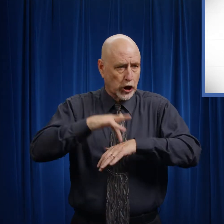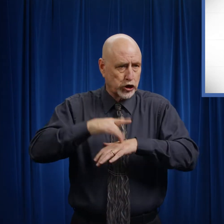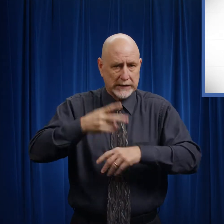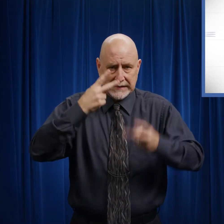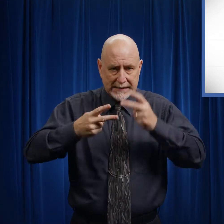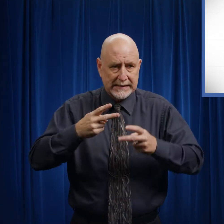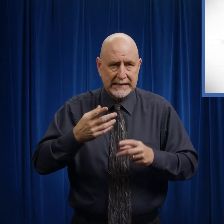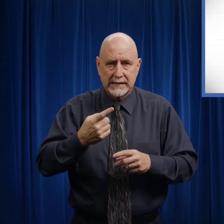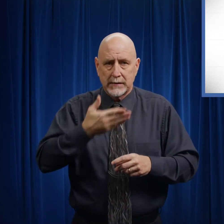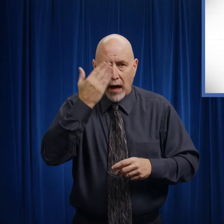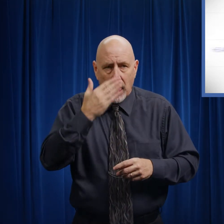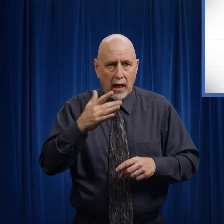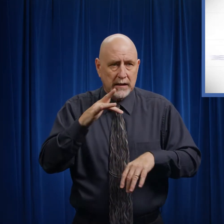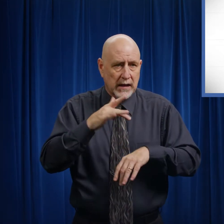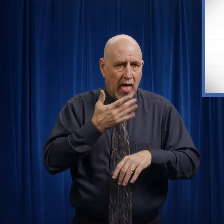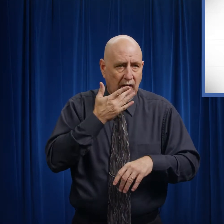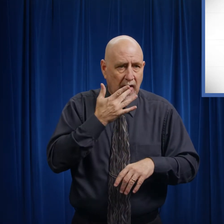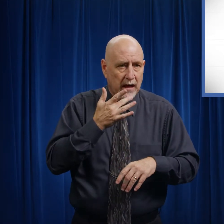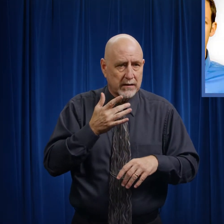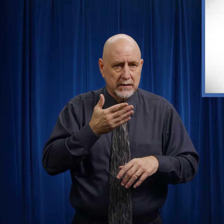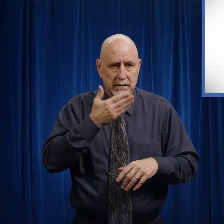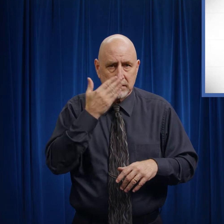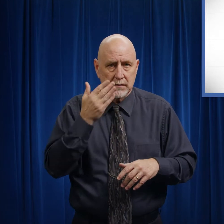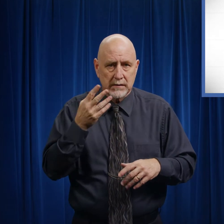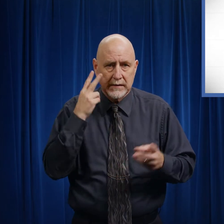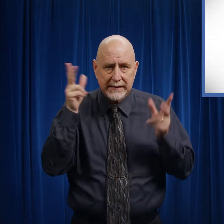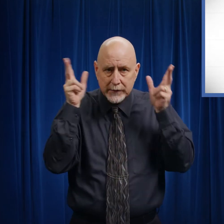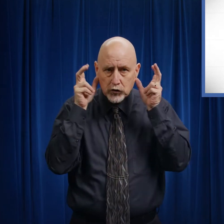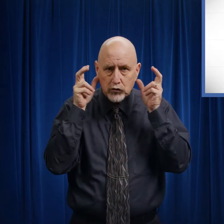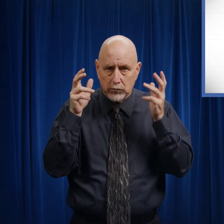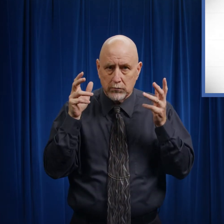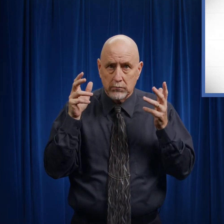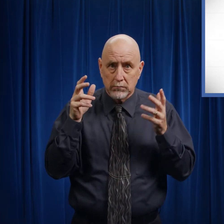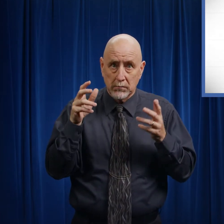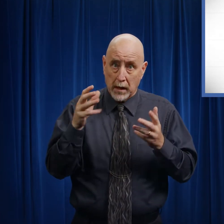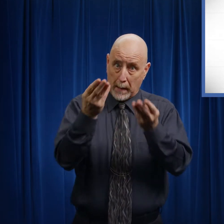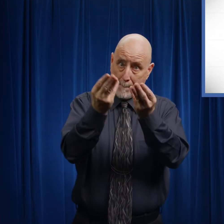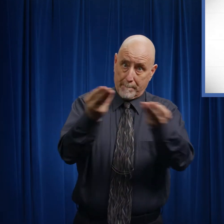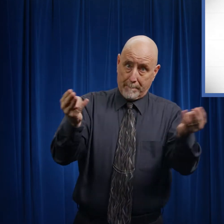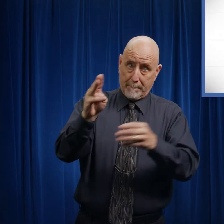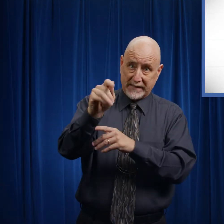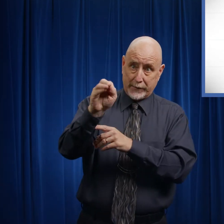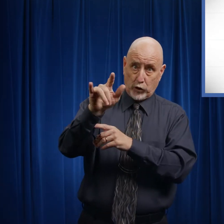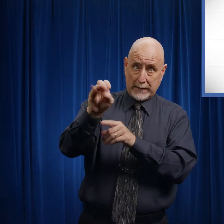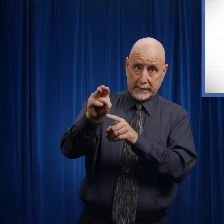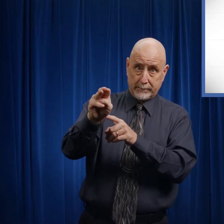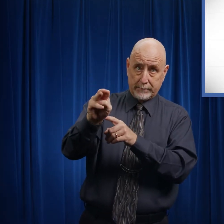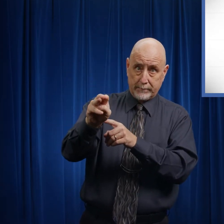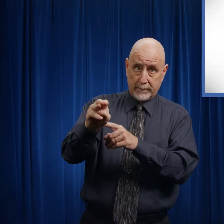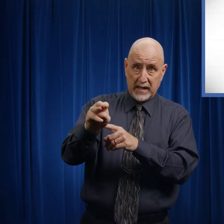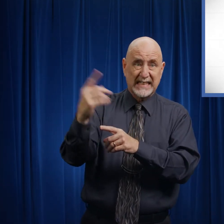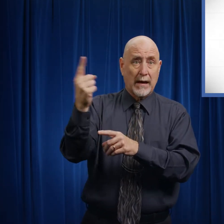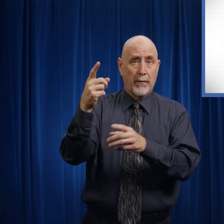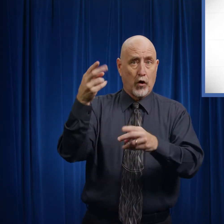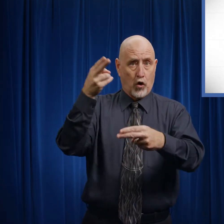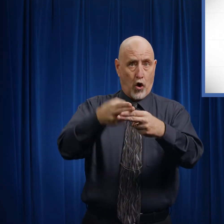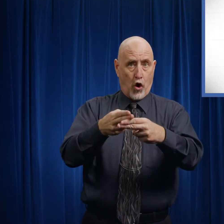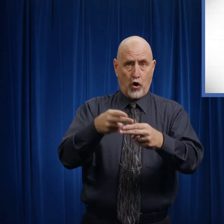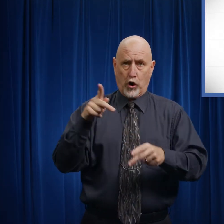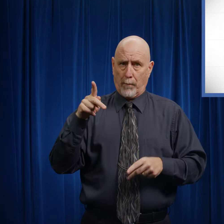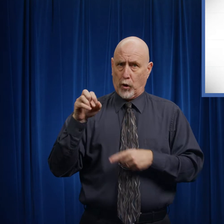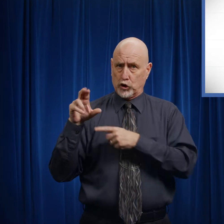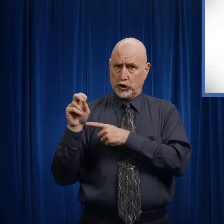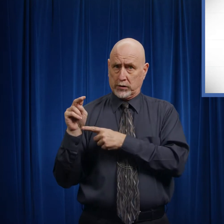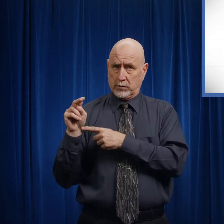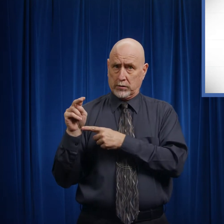can touch, see, taste, hear, or smell. You see, materialism says that if there really is something called